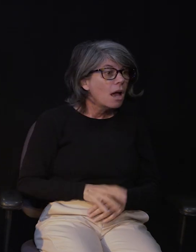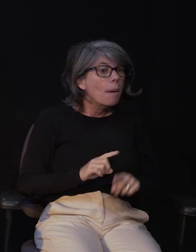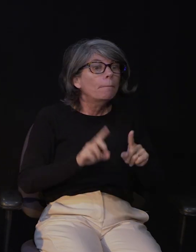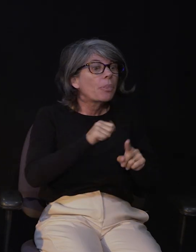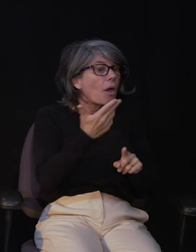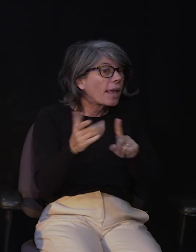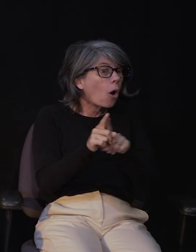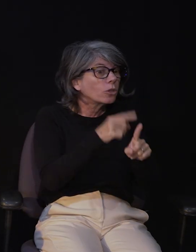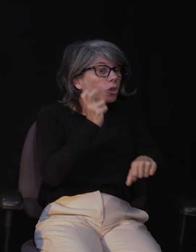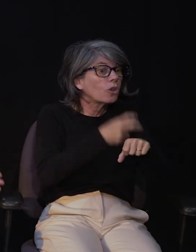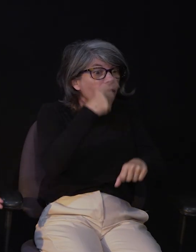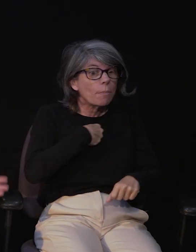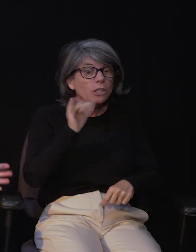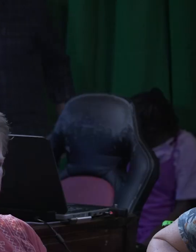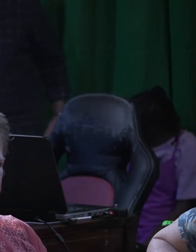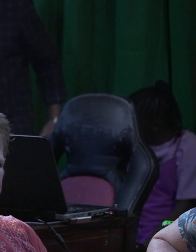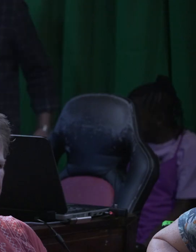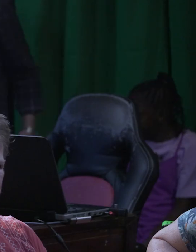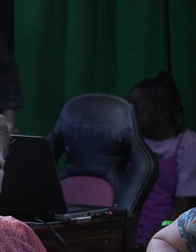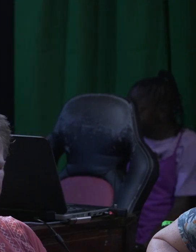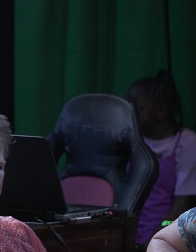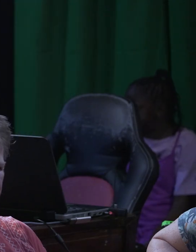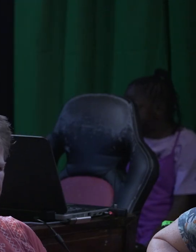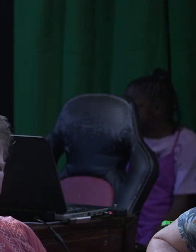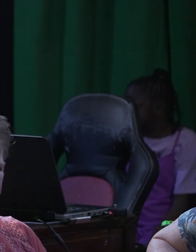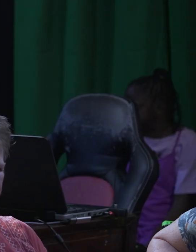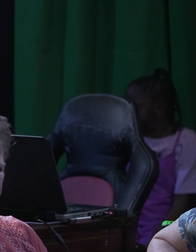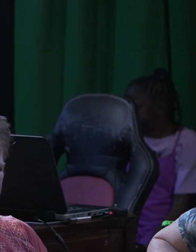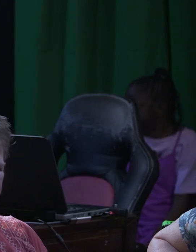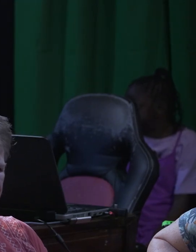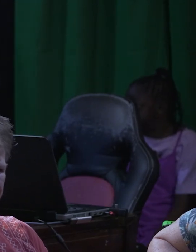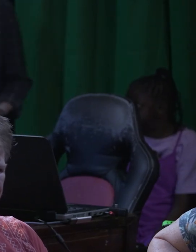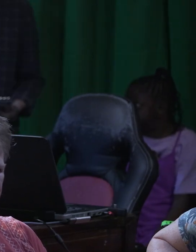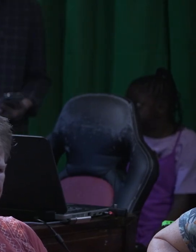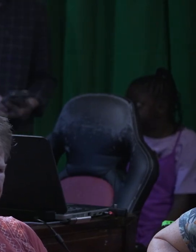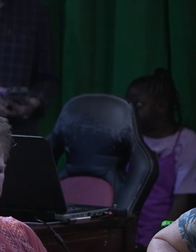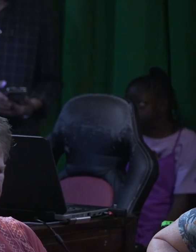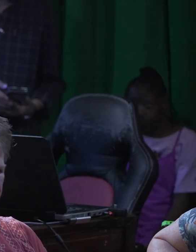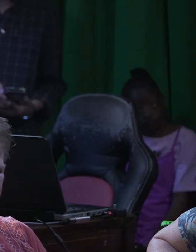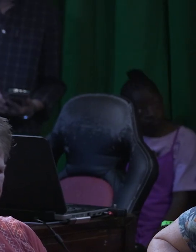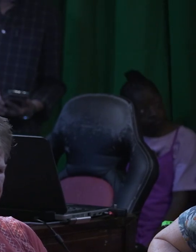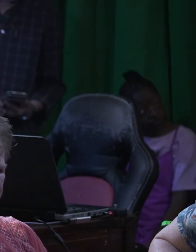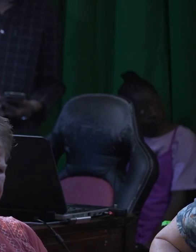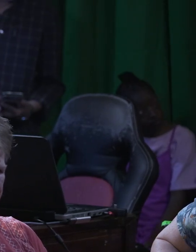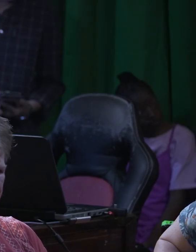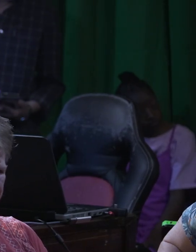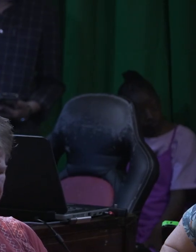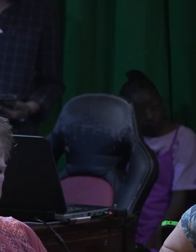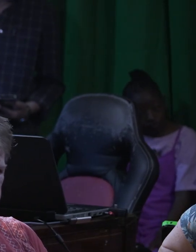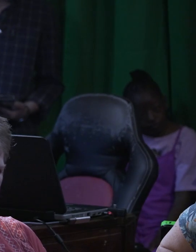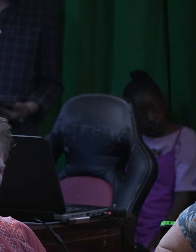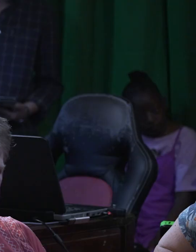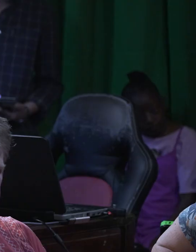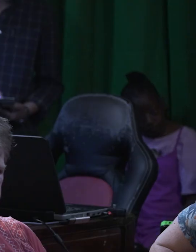thing that is hard for me, just like you saw when I was interrupting your communication and I'm talking about the lights and the things and the tie, is